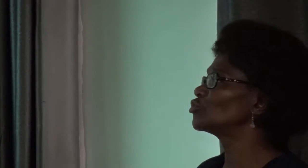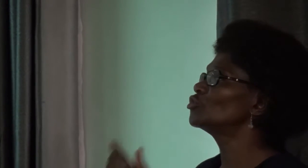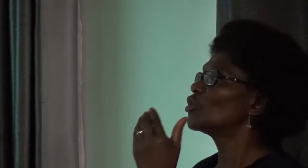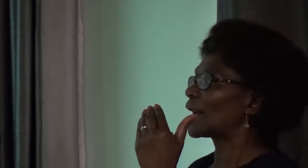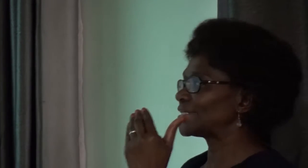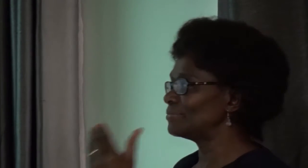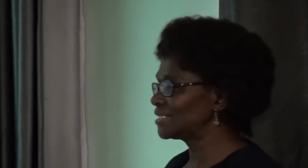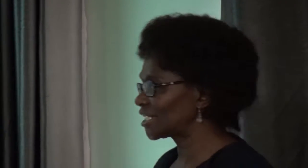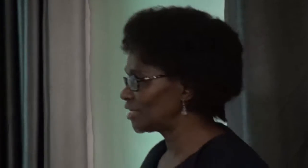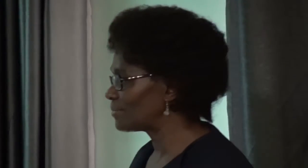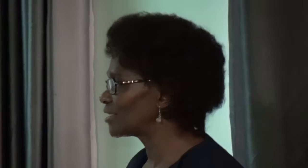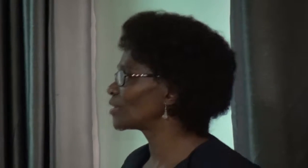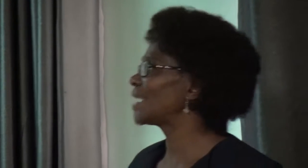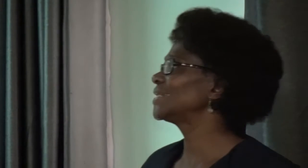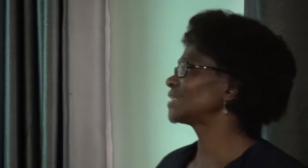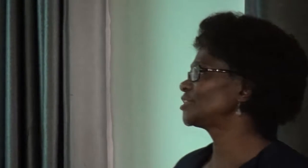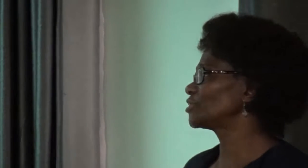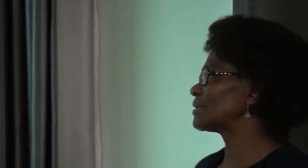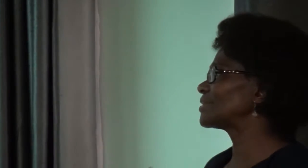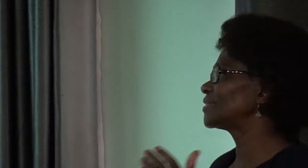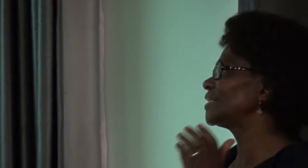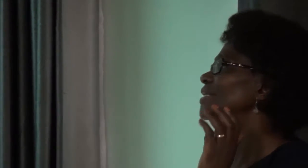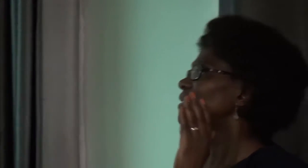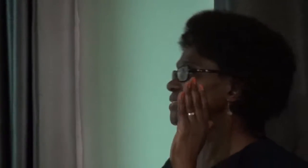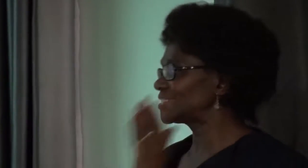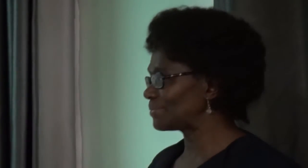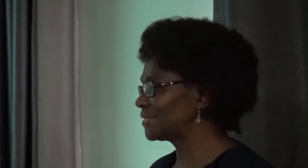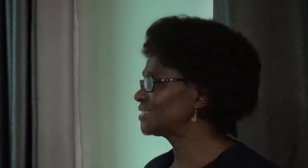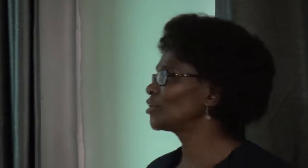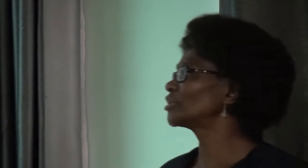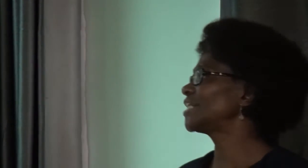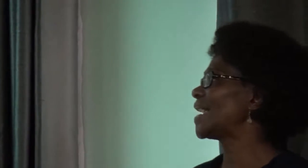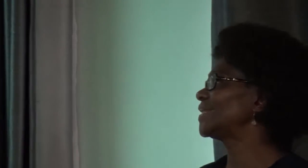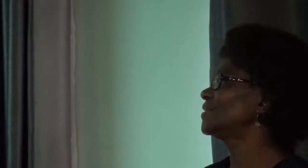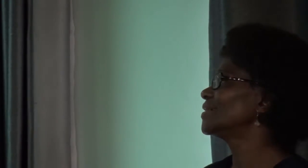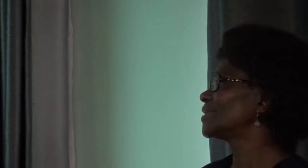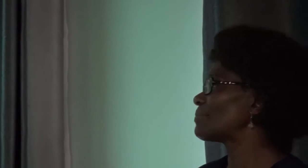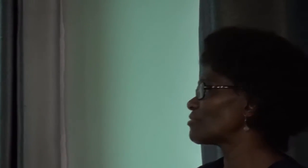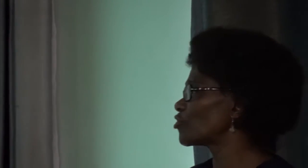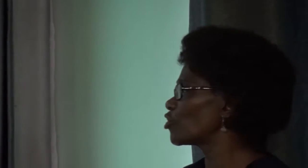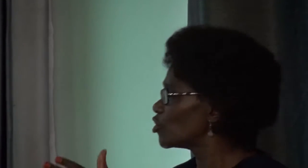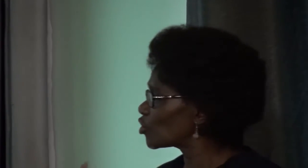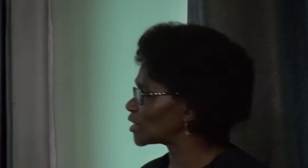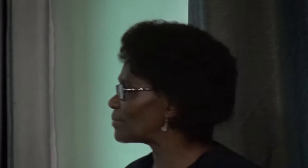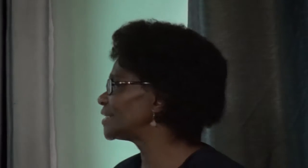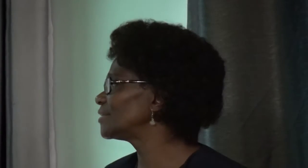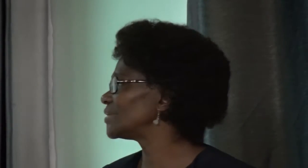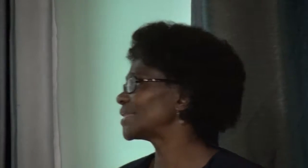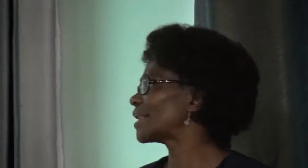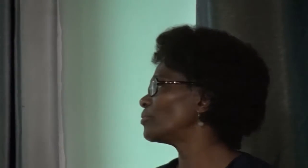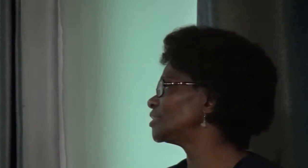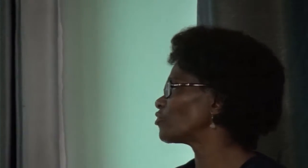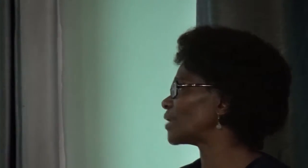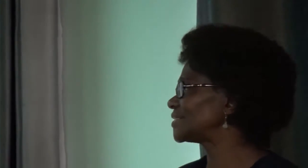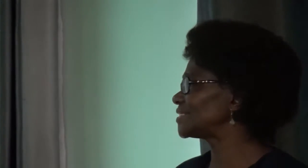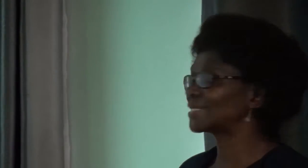Number 2, administering micro-learning sessions. Number 3, disseminating or sharing. Number 4, collaborating with